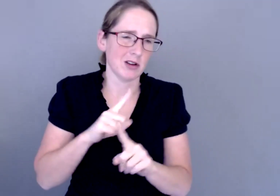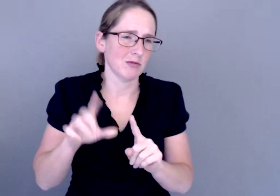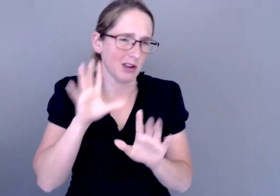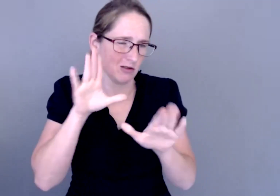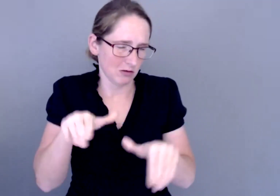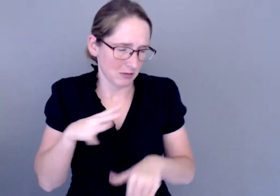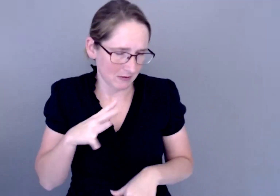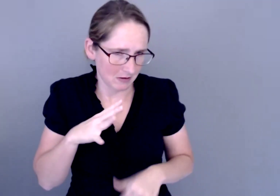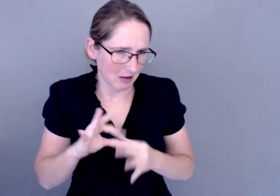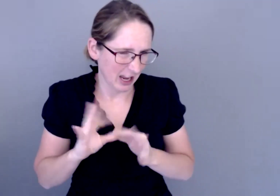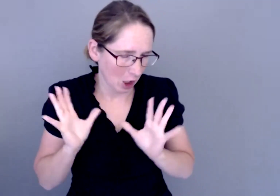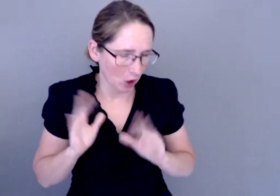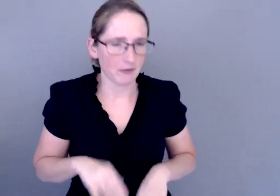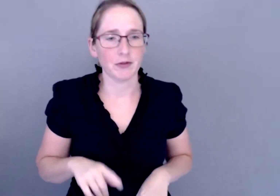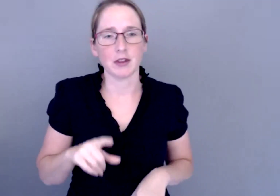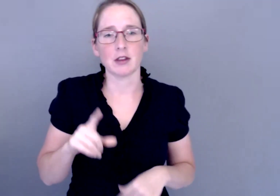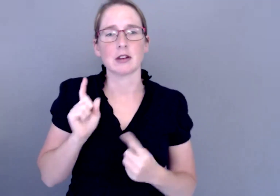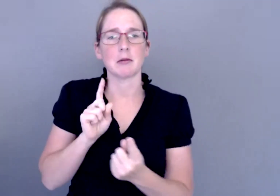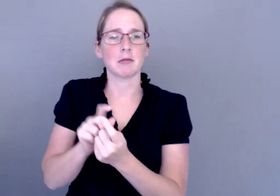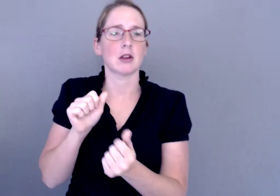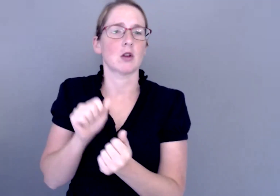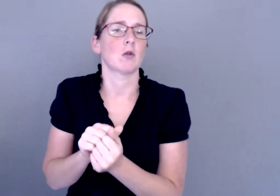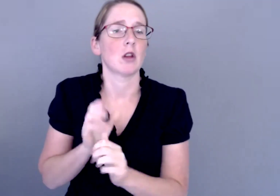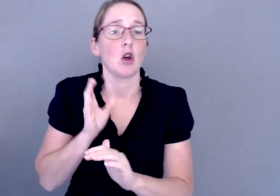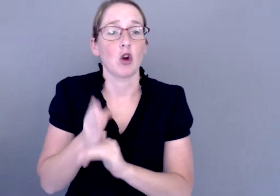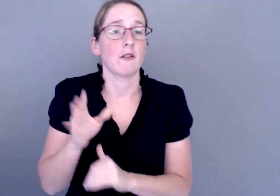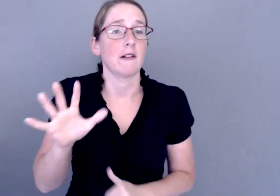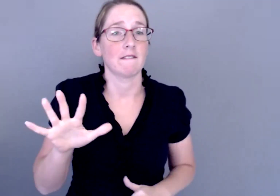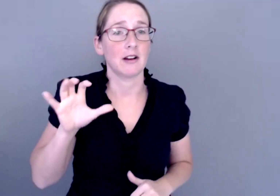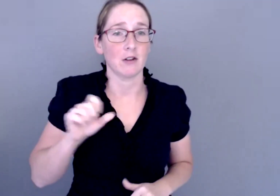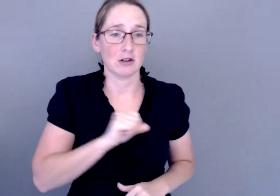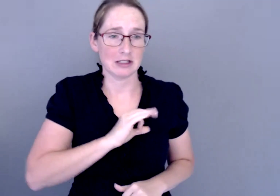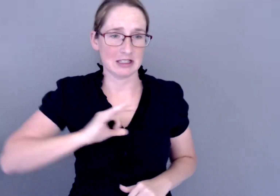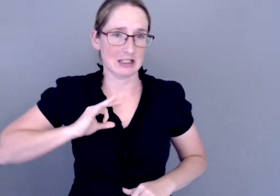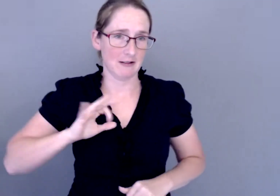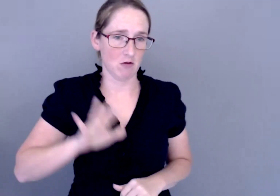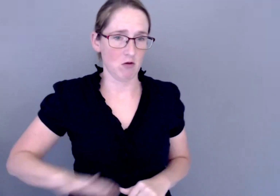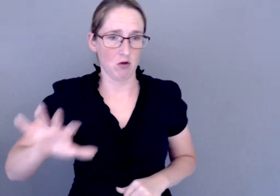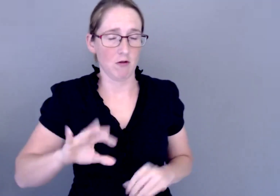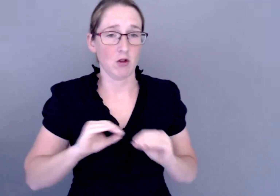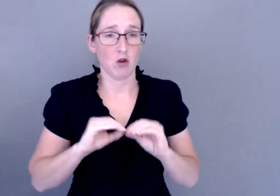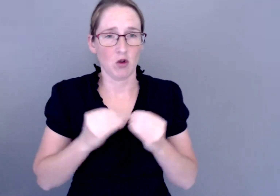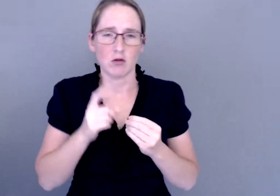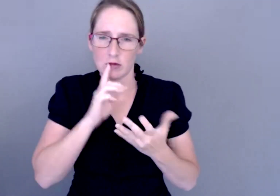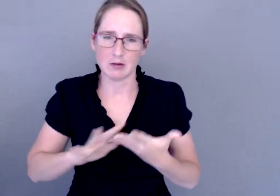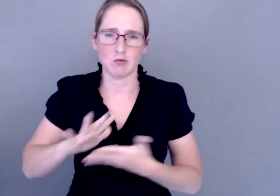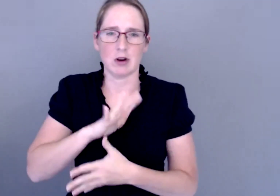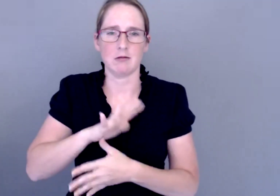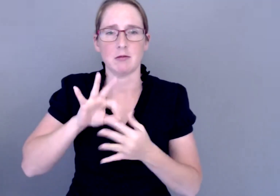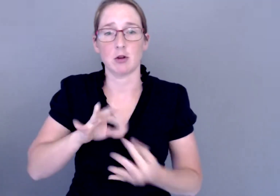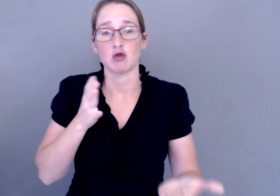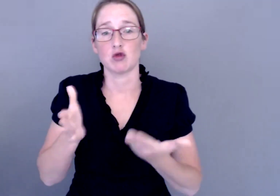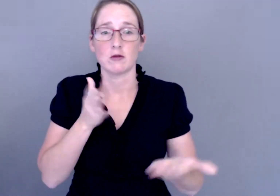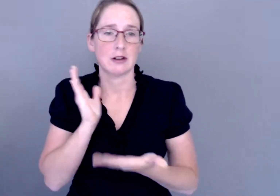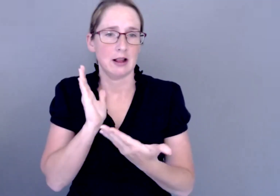go. To meet with over 500 staff across the organization, primarily around service